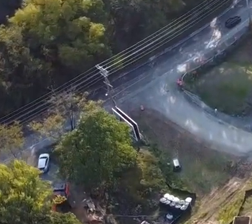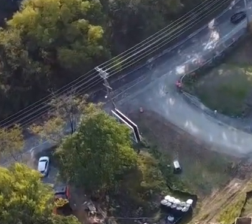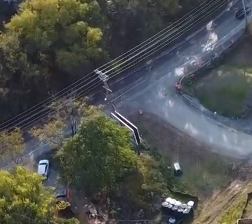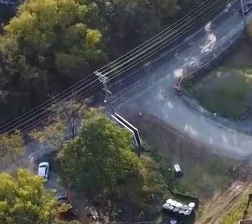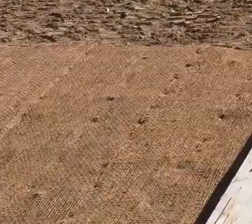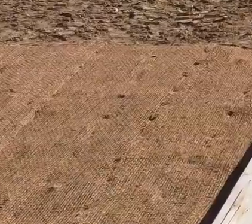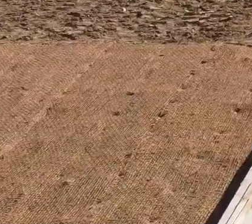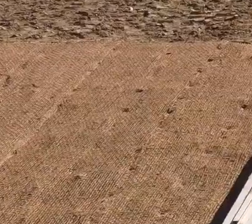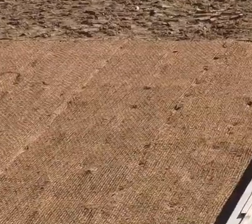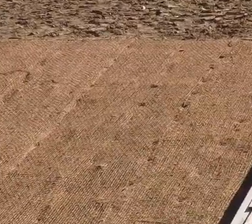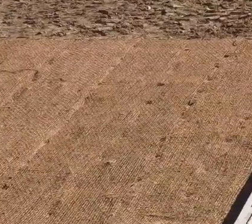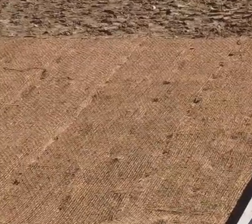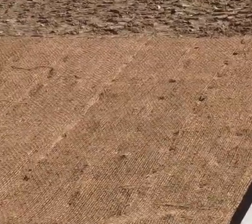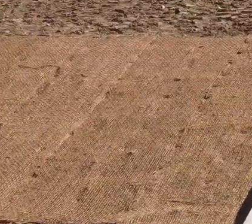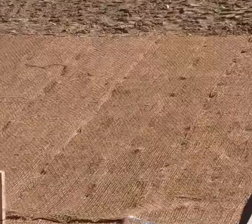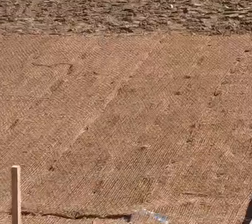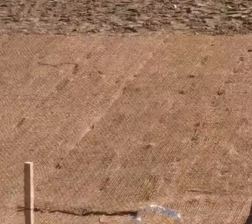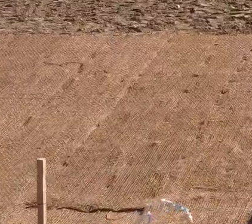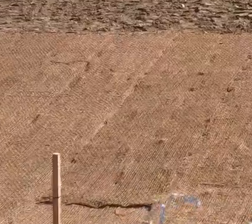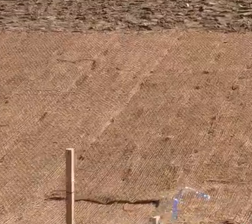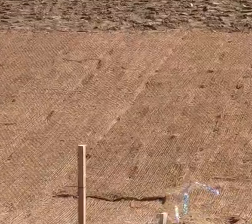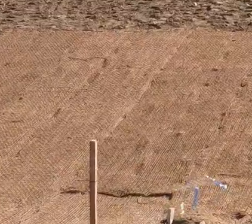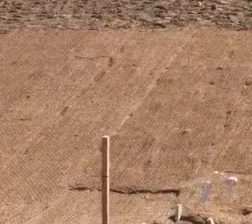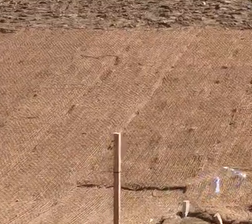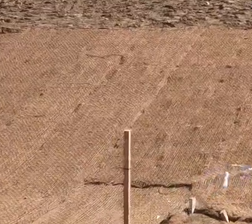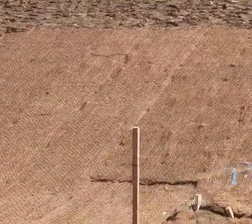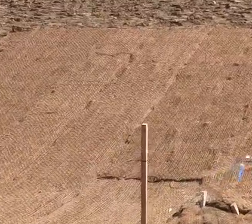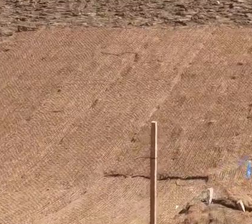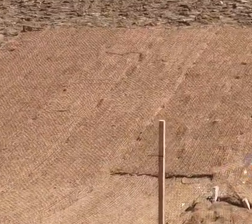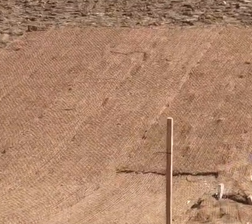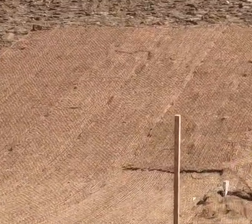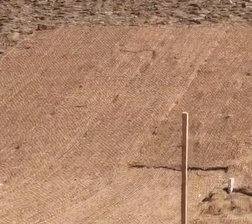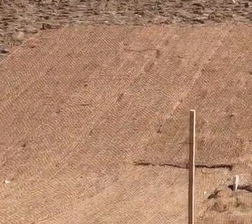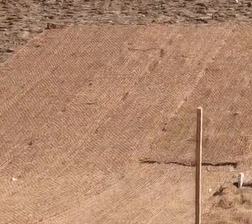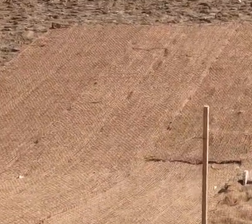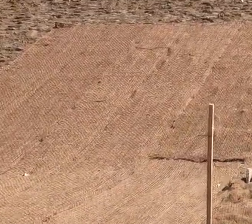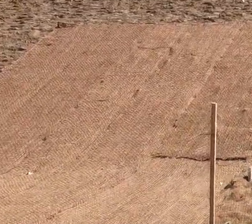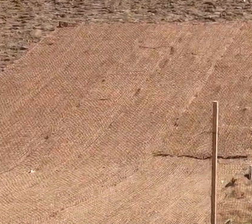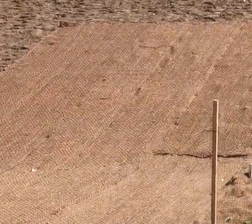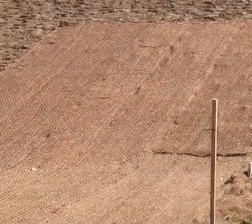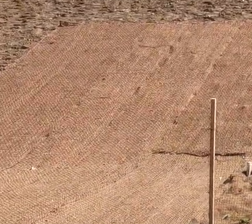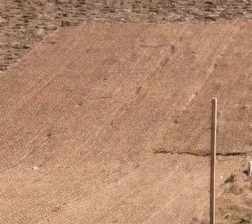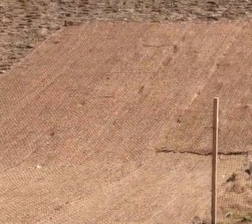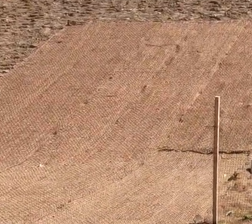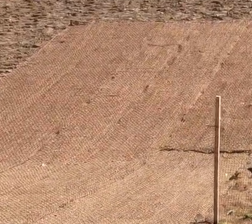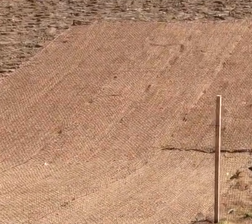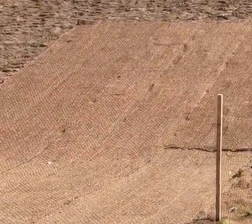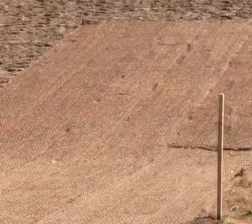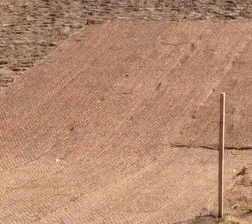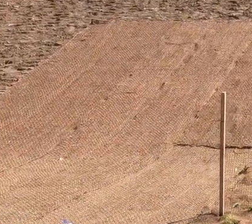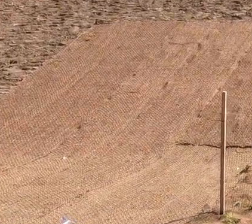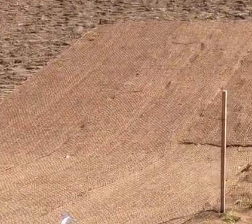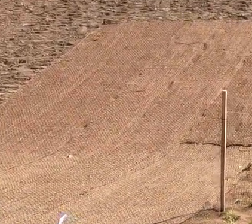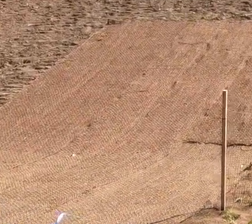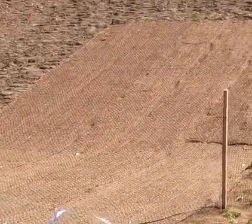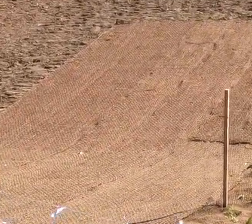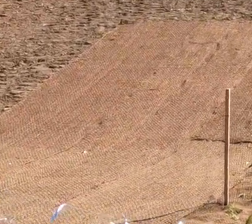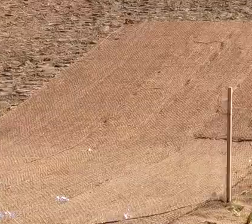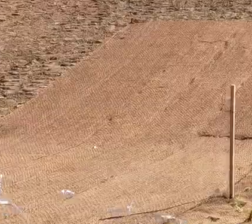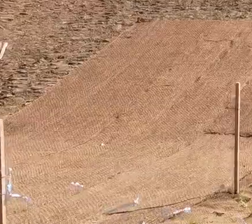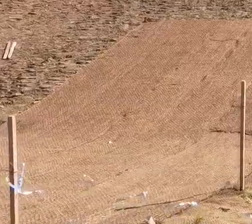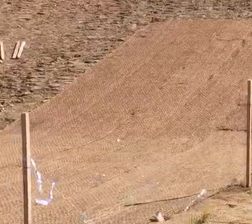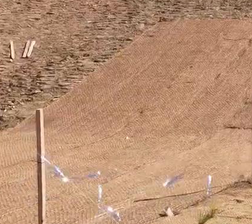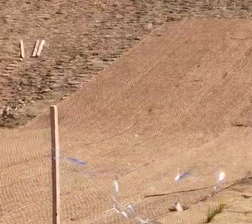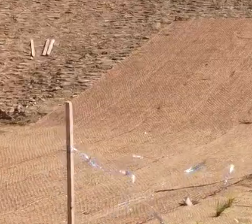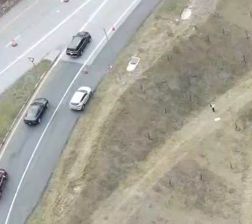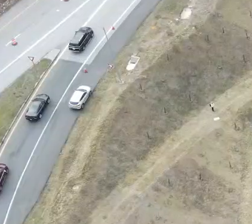ponds are designed to gather and control the release of rainwater and runoff during intense storms. In